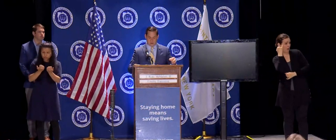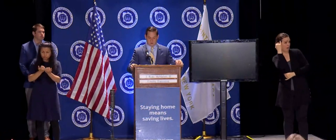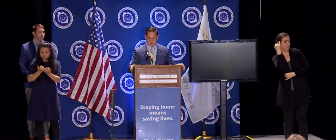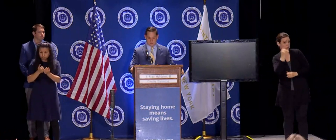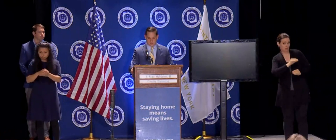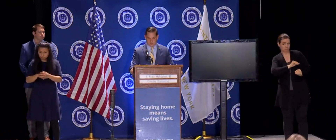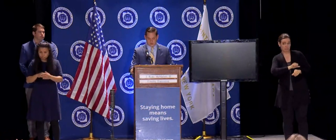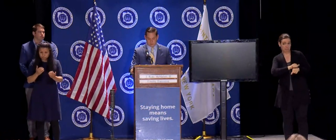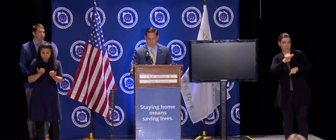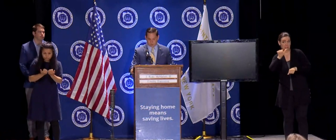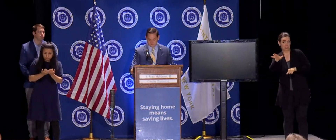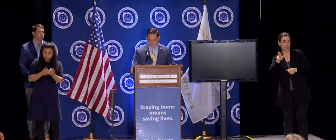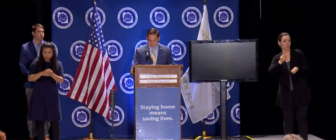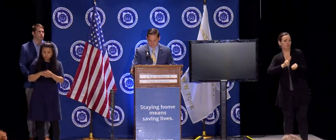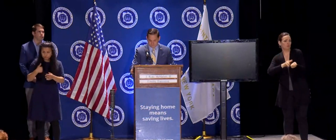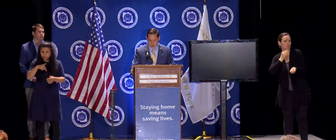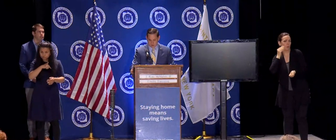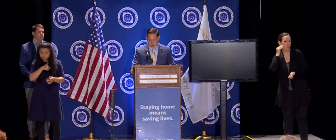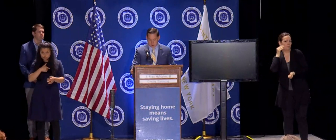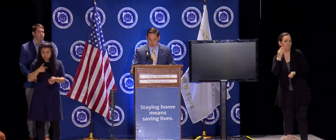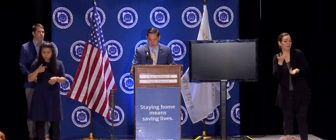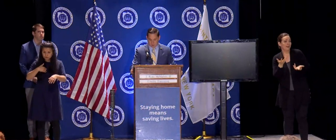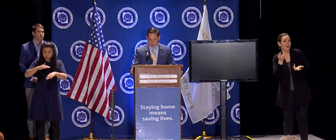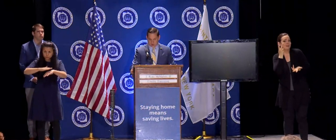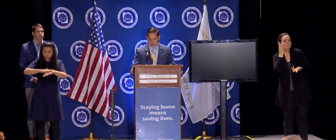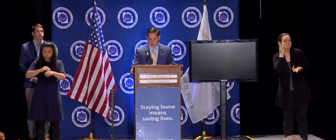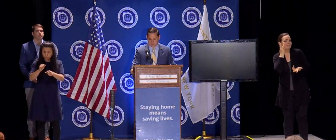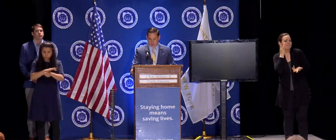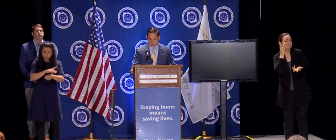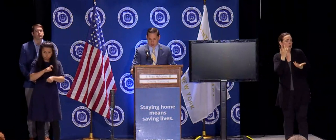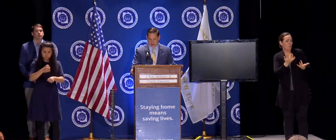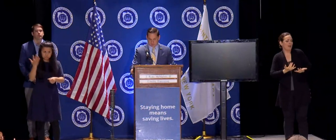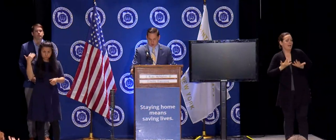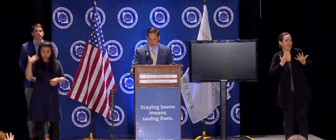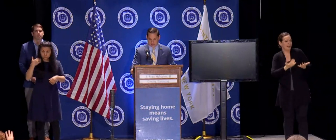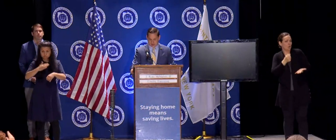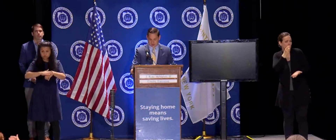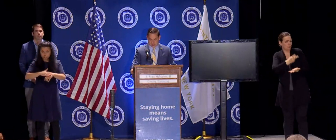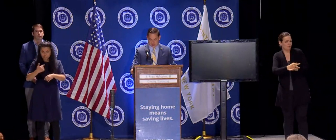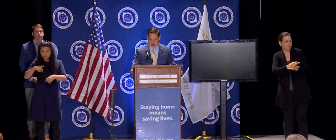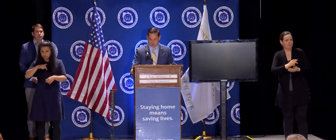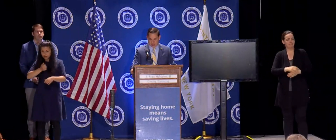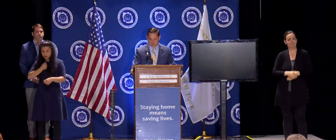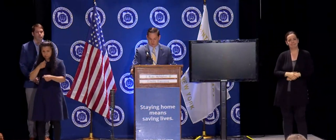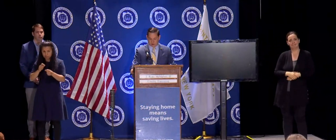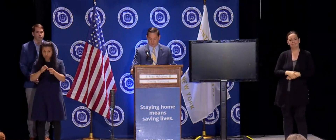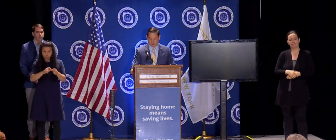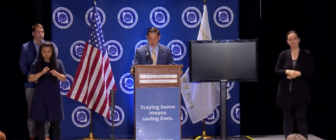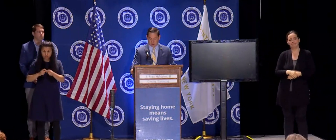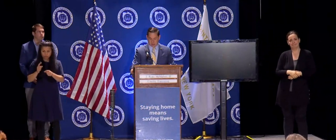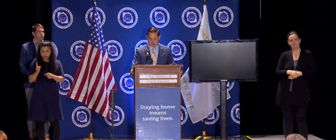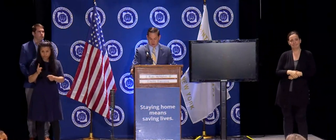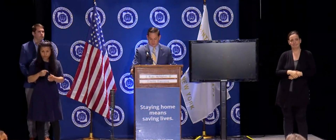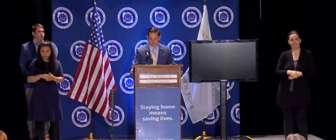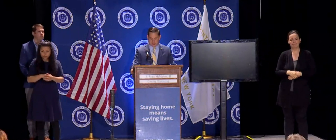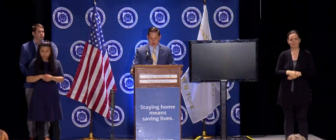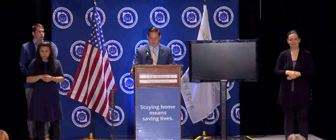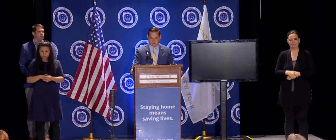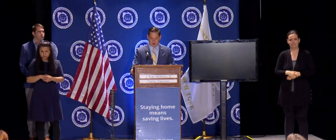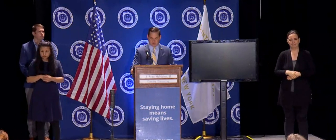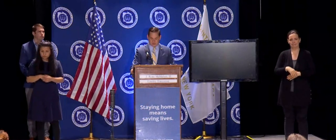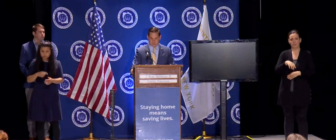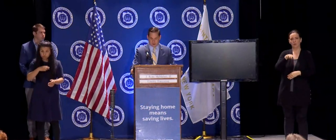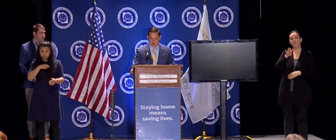as none of us have ever done this before. Looking at those who are hospitalized, we have 45 Caucasian,